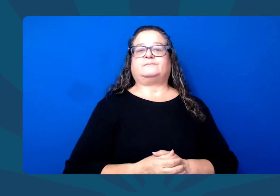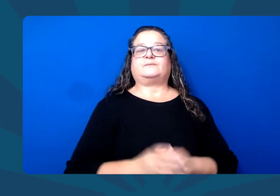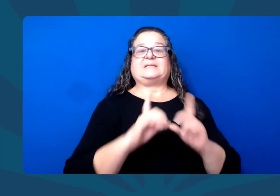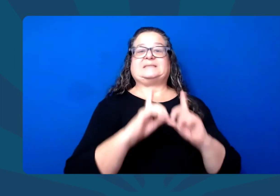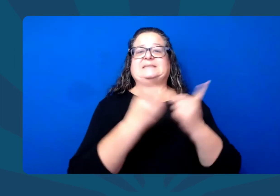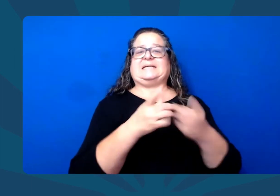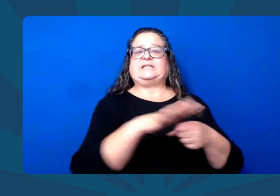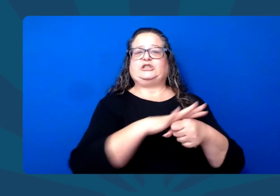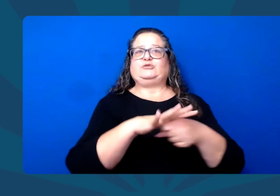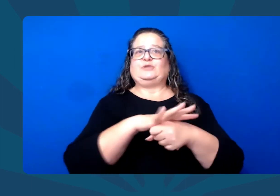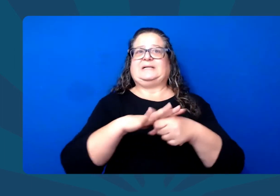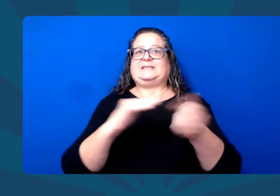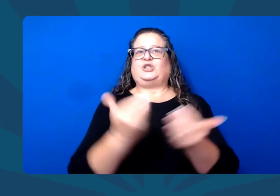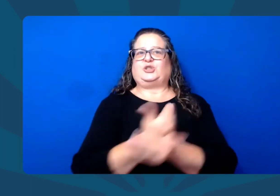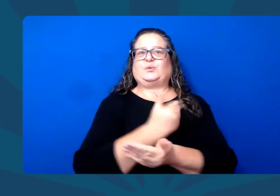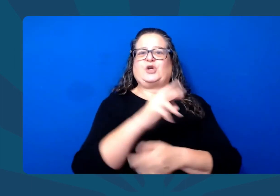right.